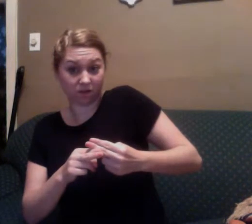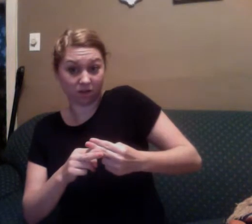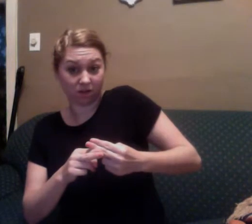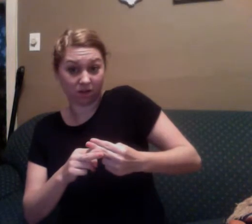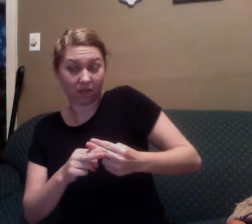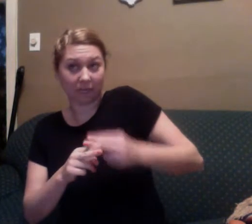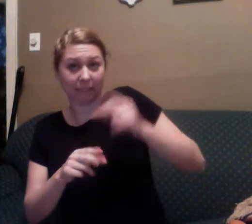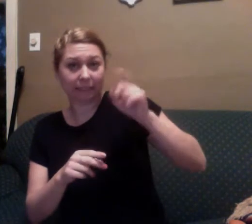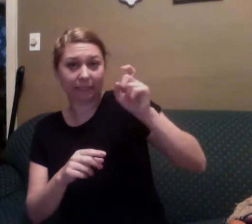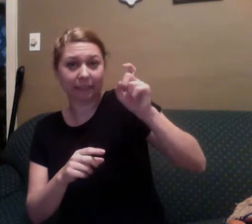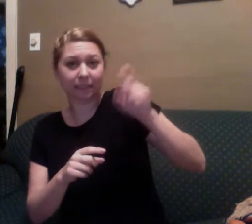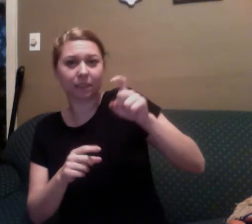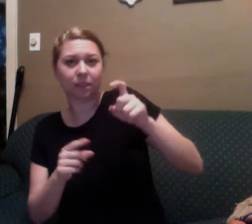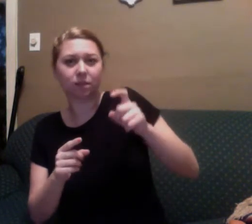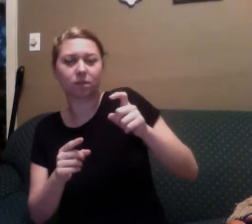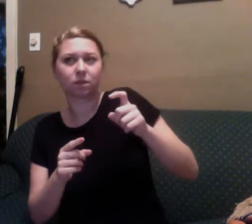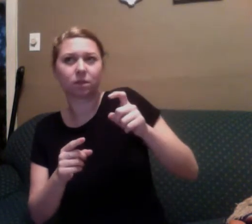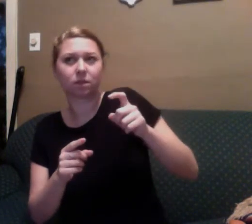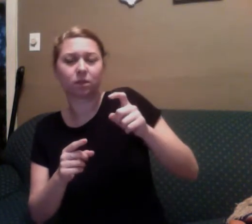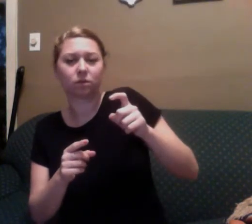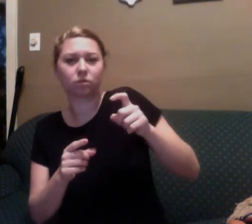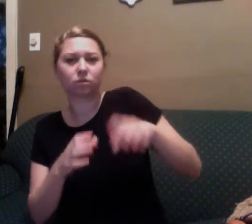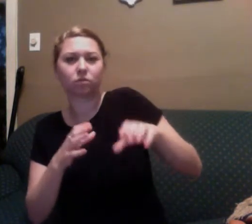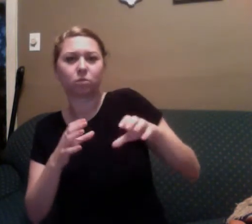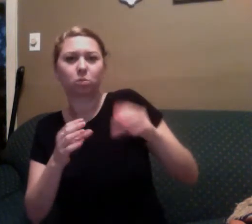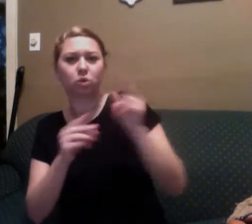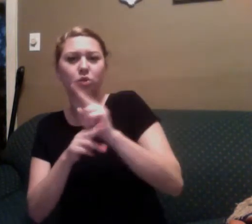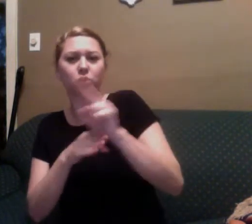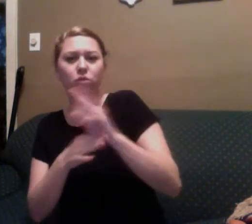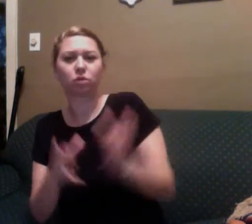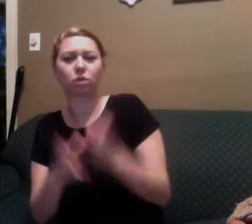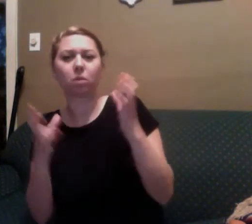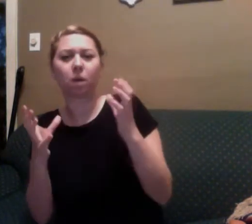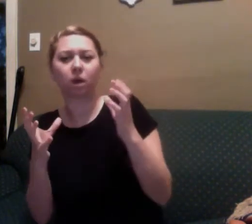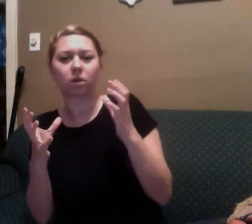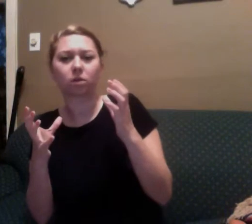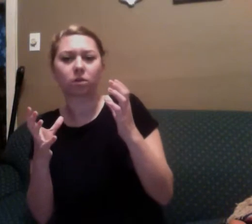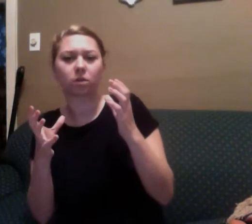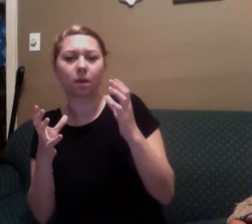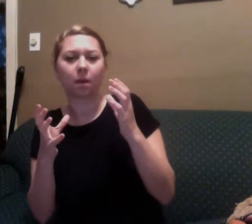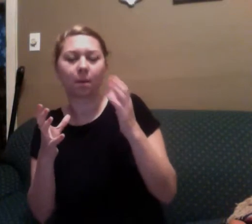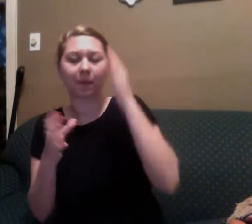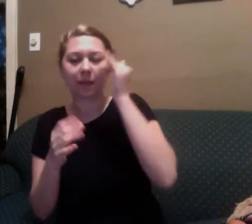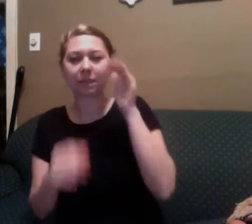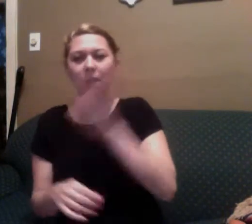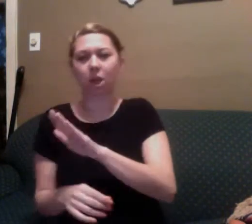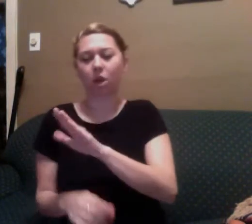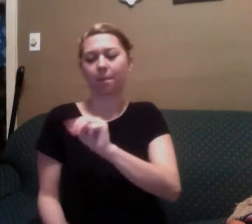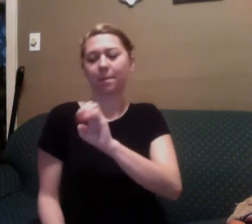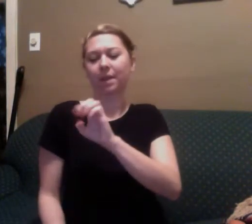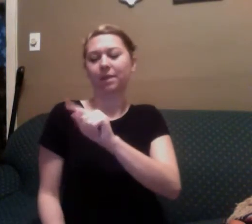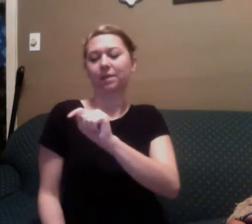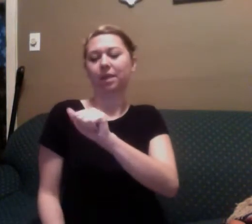forever than someone of the same weight who's always been thin. From an evolutionary perspective, your body's resistance to weight loss